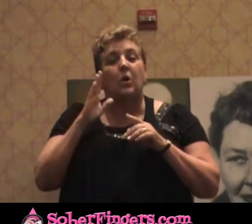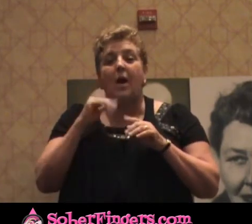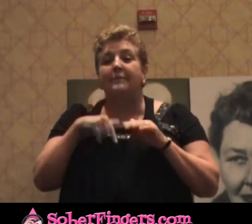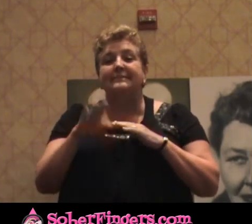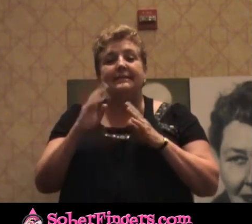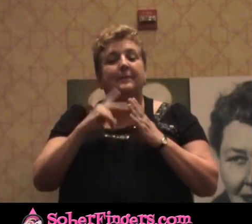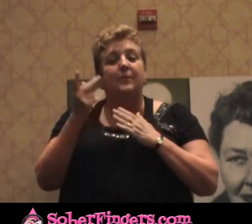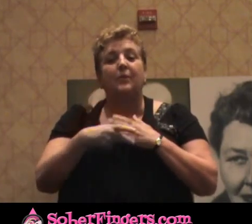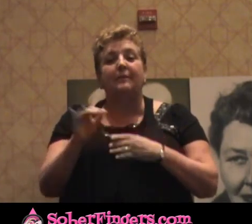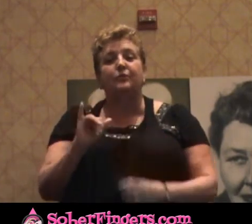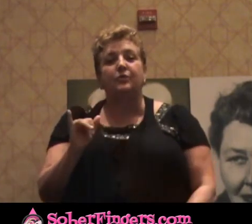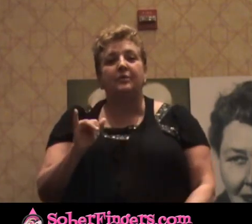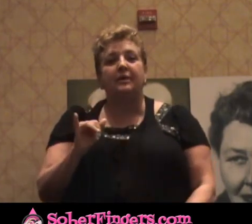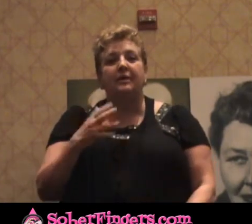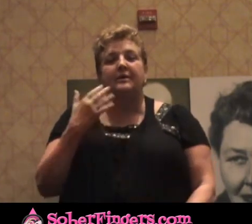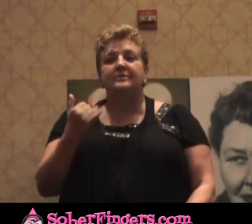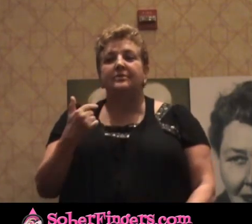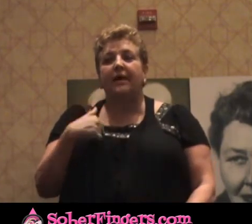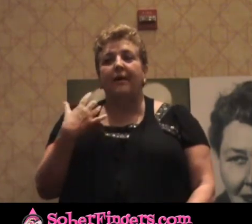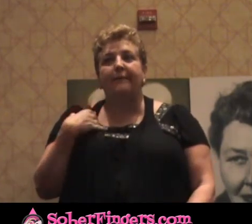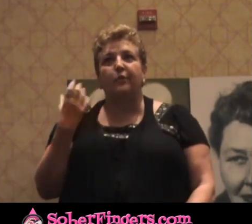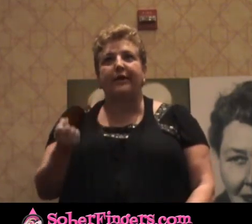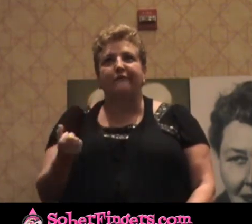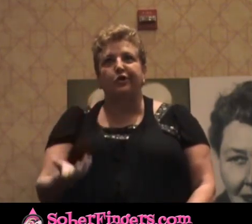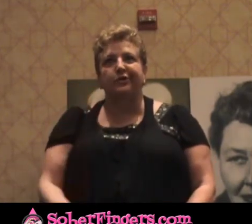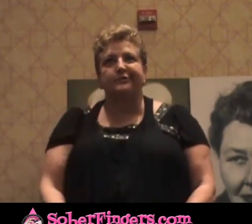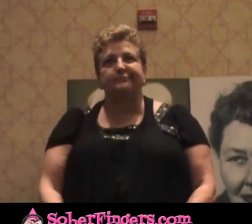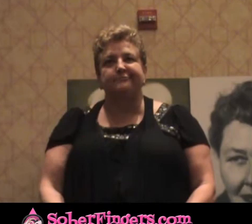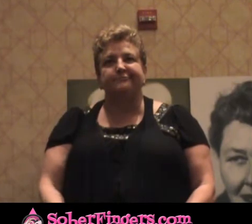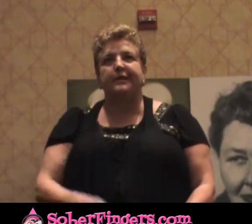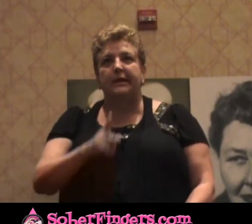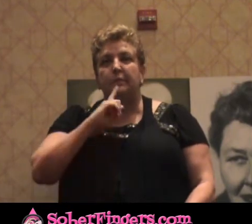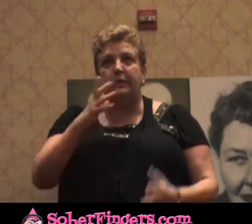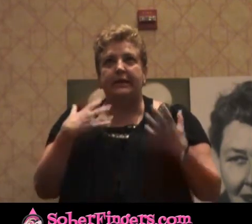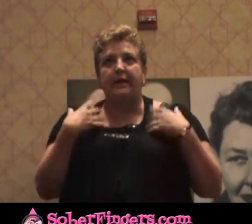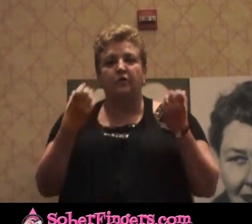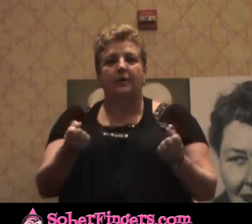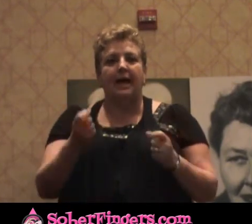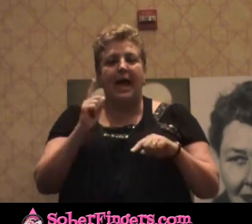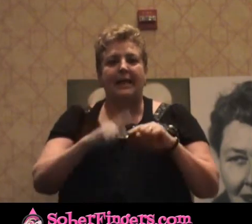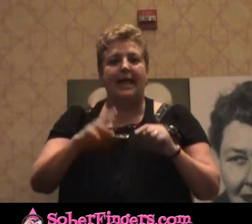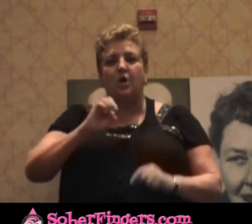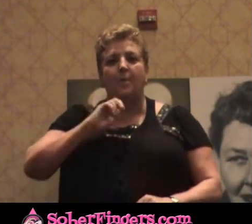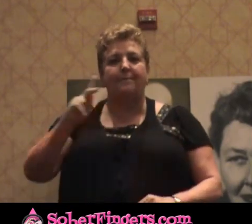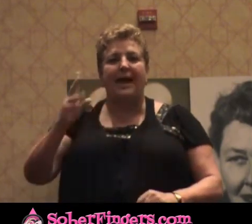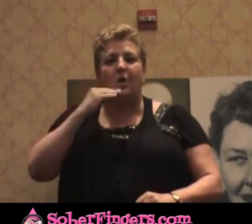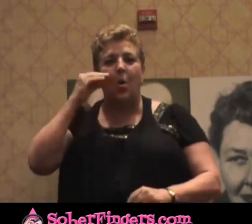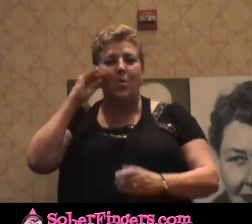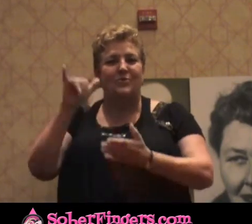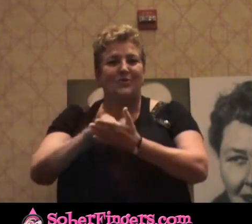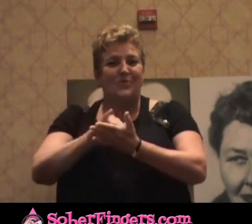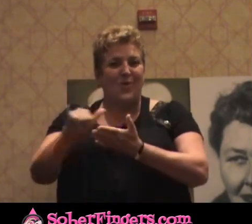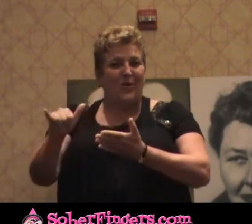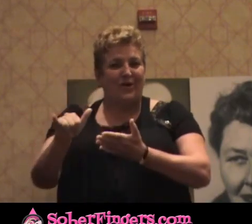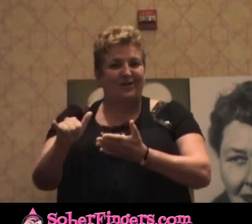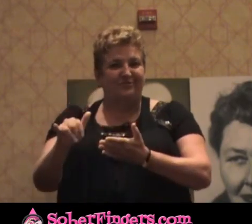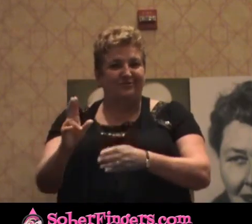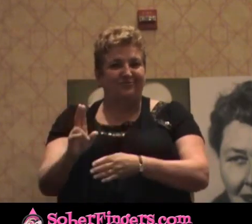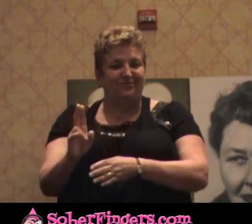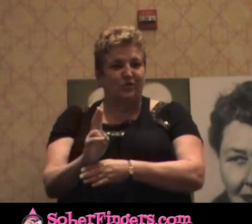So now I am recovered. I am truly recovered. I can't go back home to New York. That's a trip, right? So that means I gotta keep